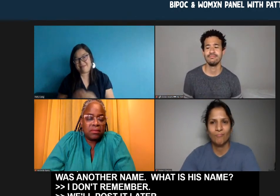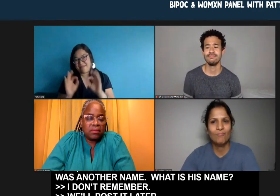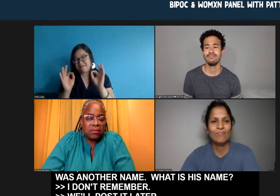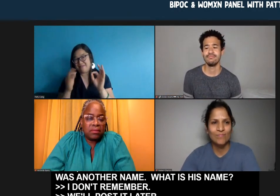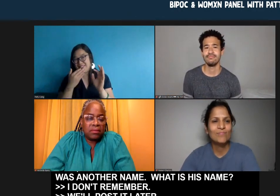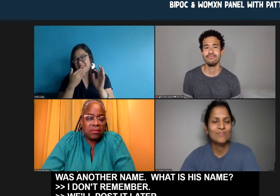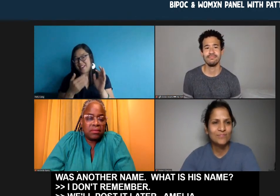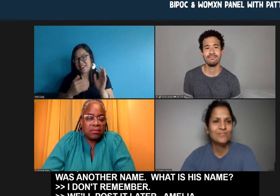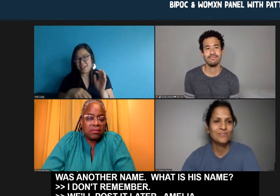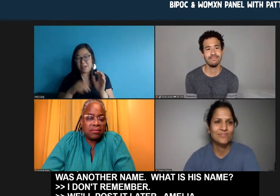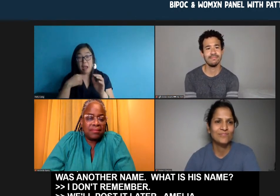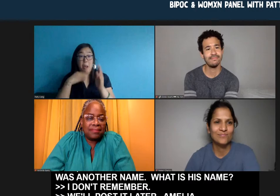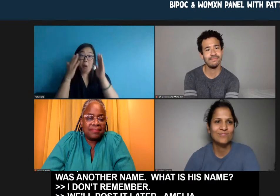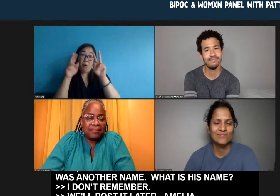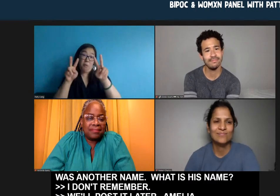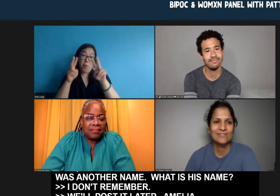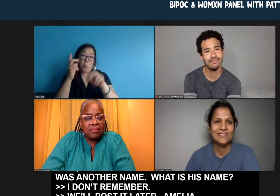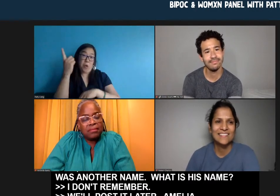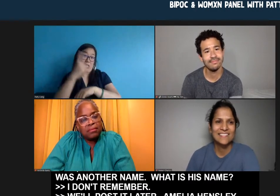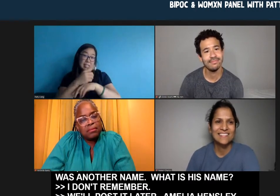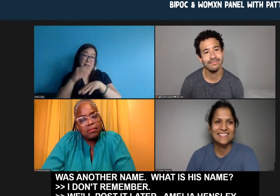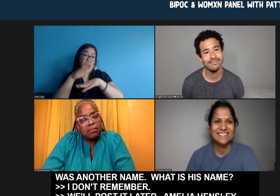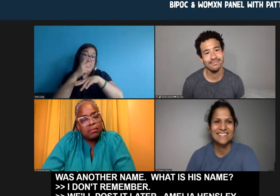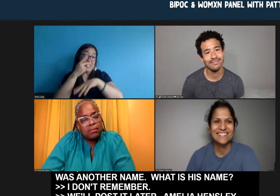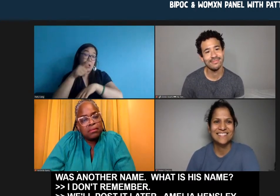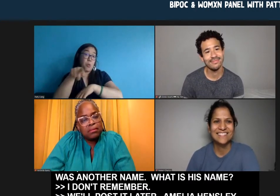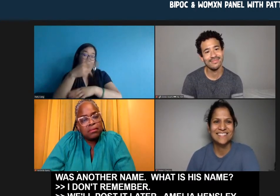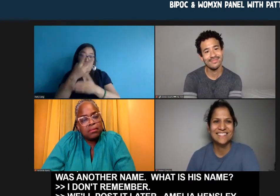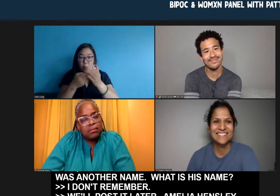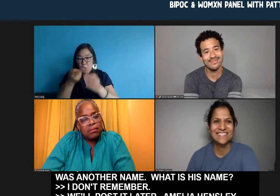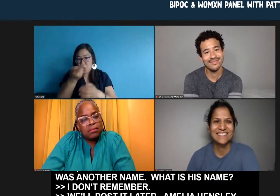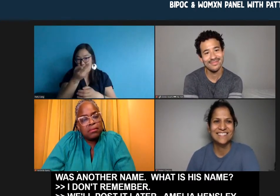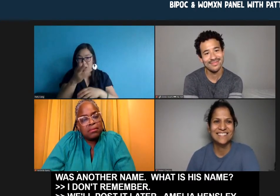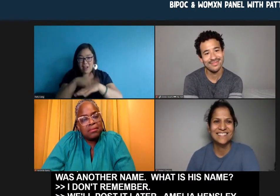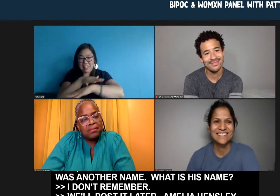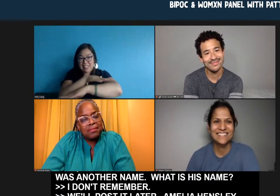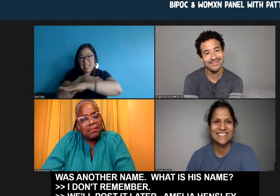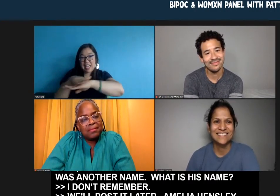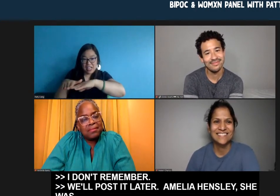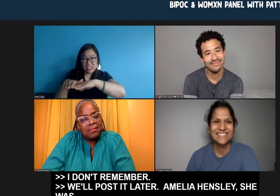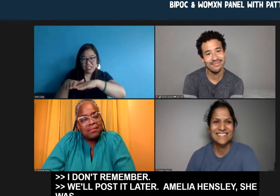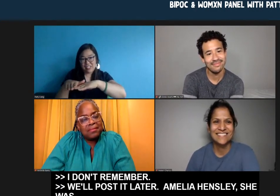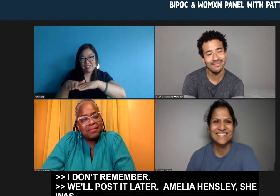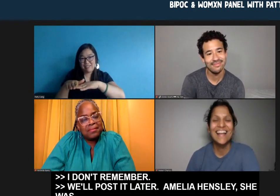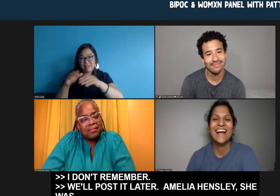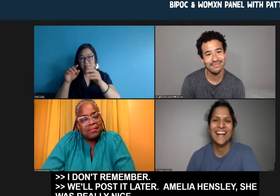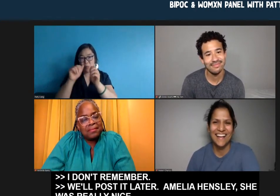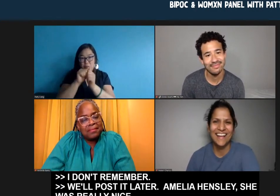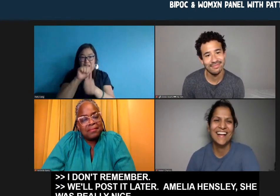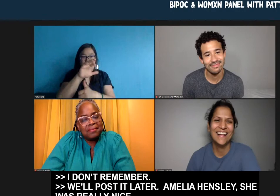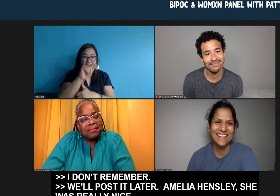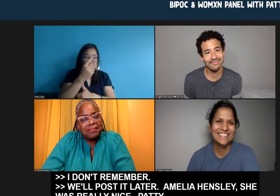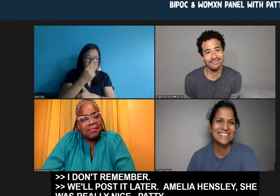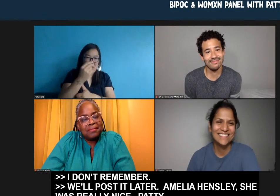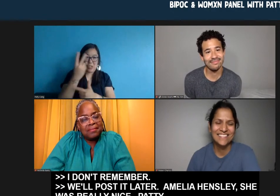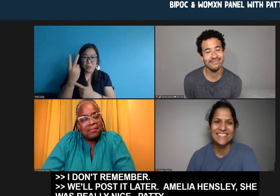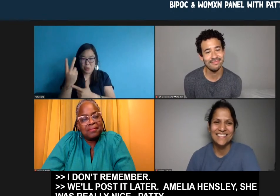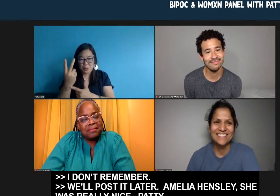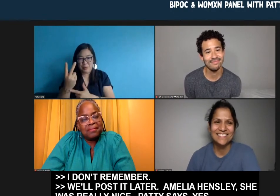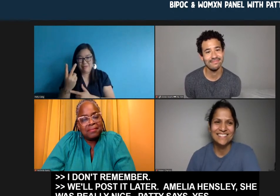just Hensley and having that experience. And Patty says, yes, thank you so much. Again, we hope to see you both on stage soon,